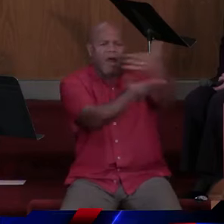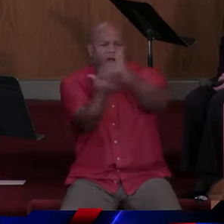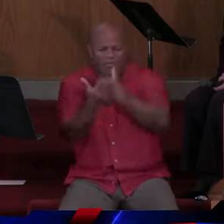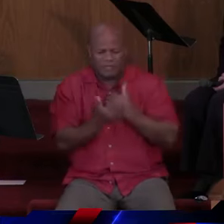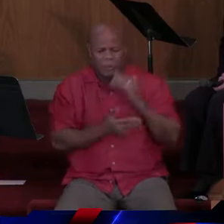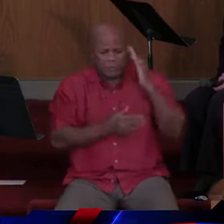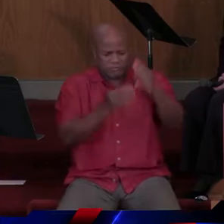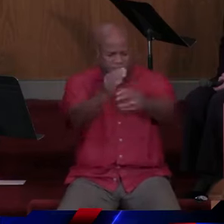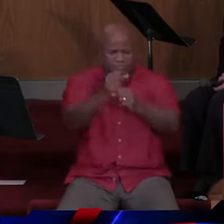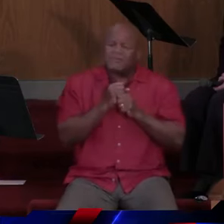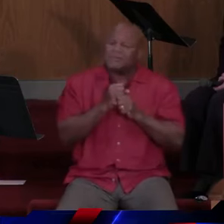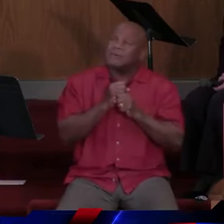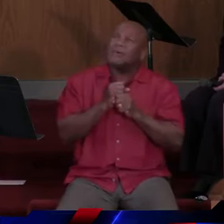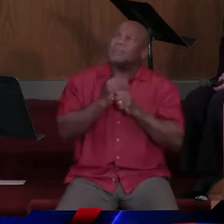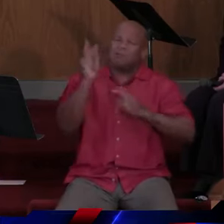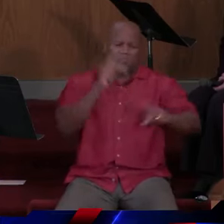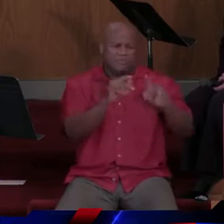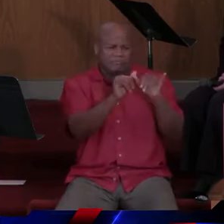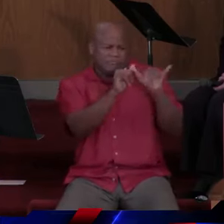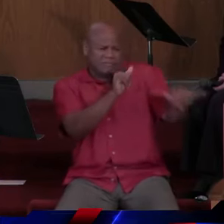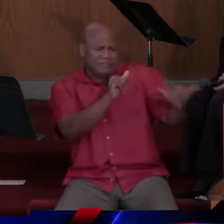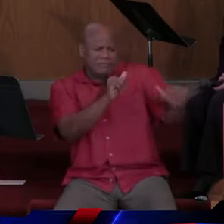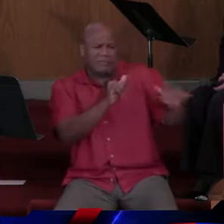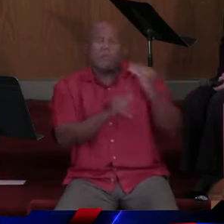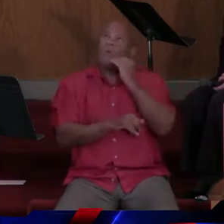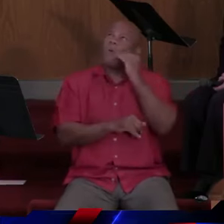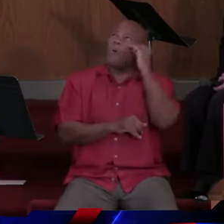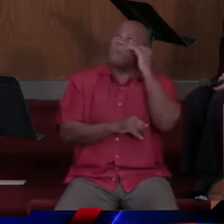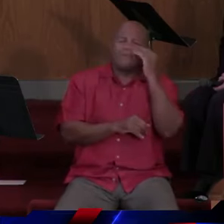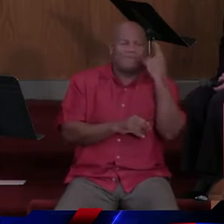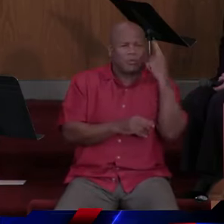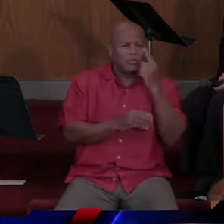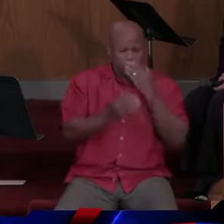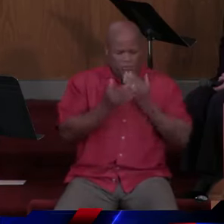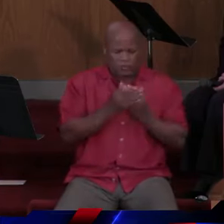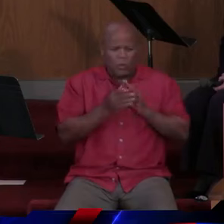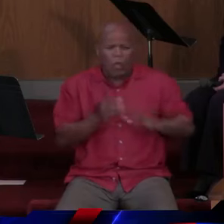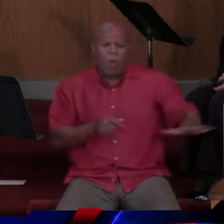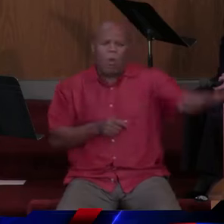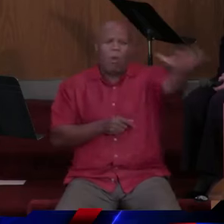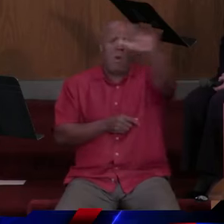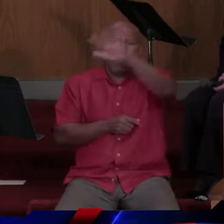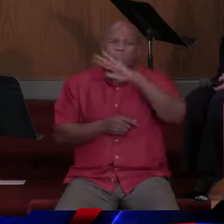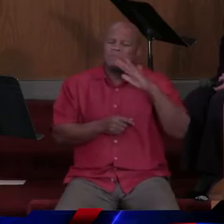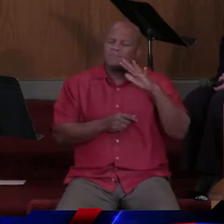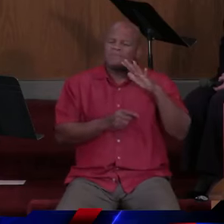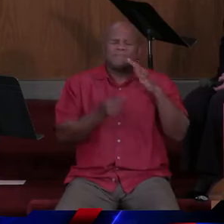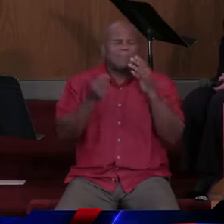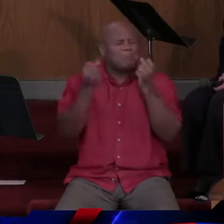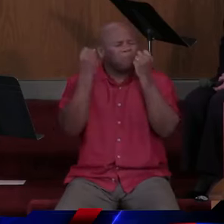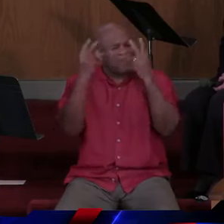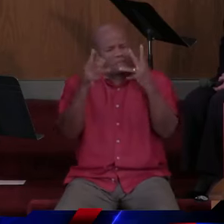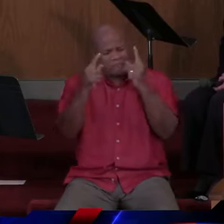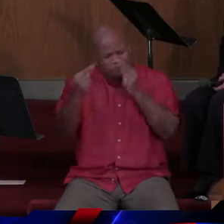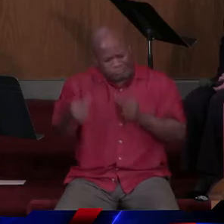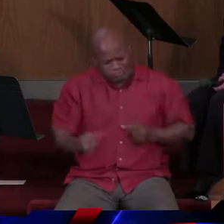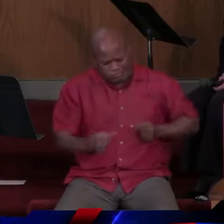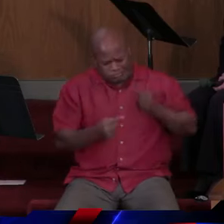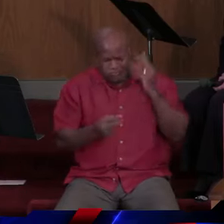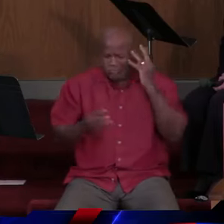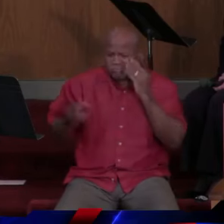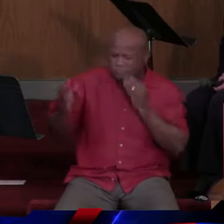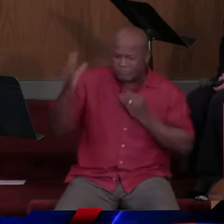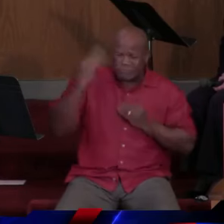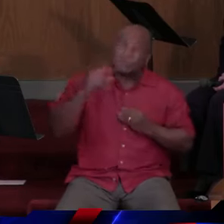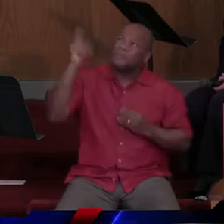are shored up at home, God, it's for our good. And we thank you, God, that the many trials, God, it says,